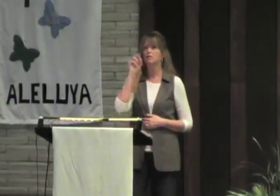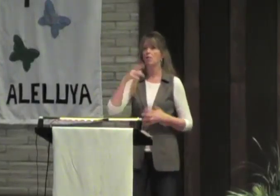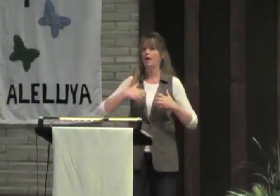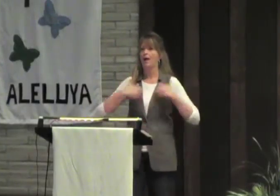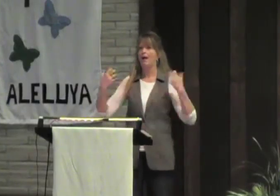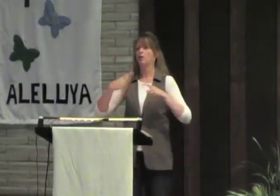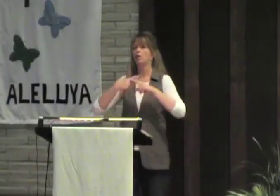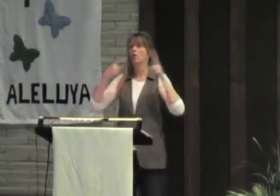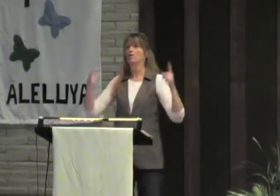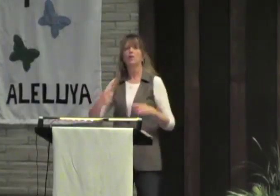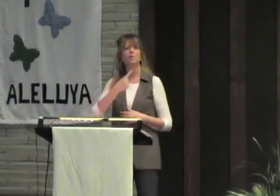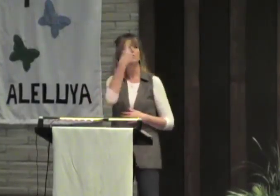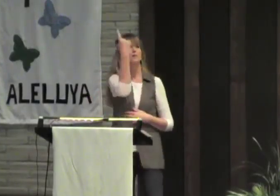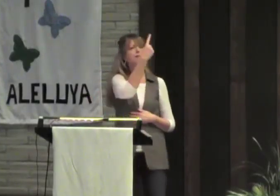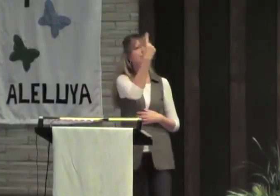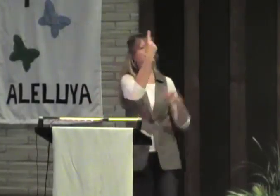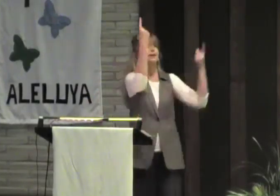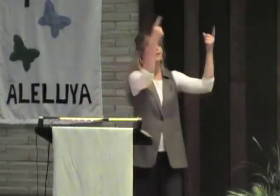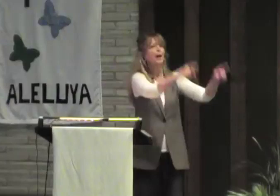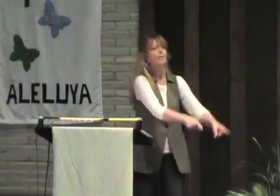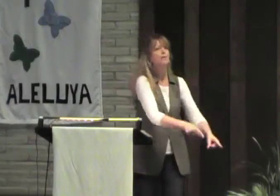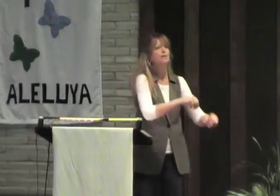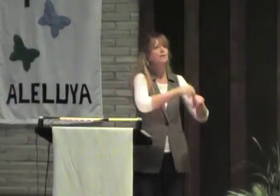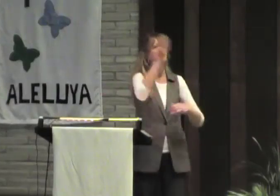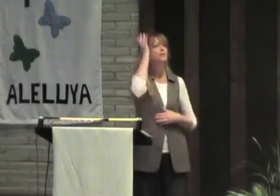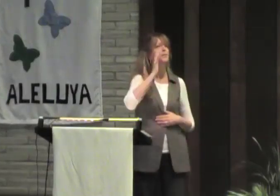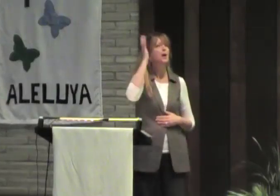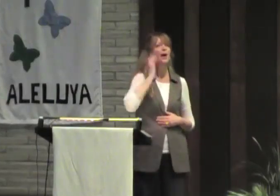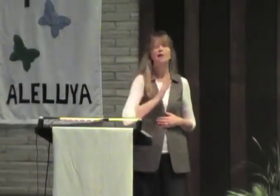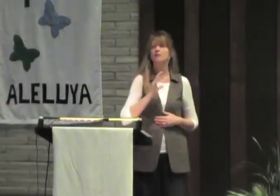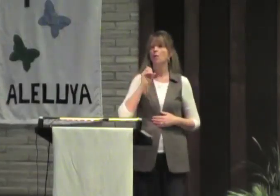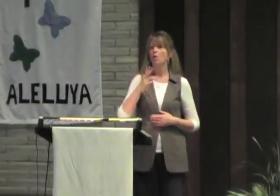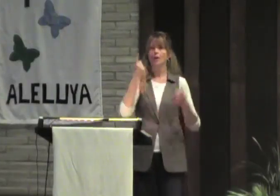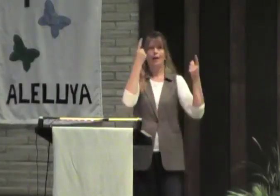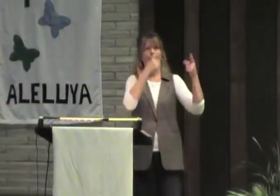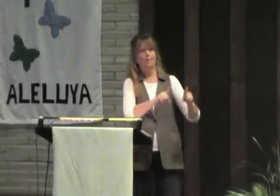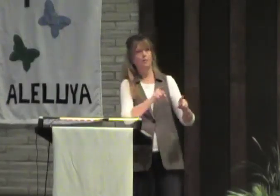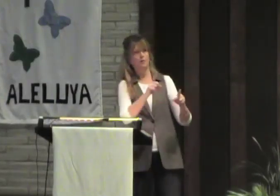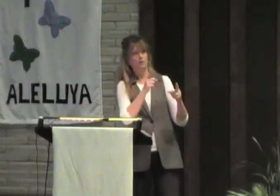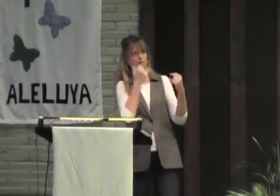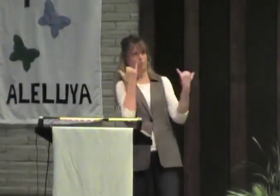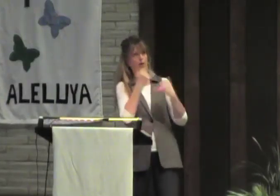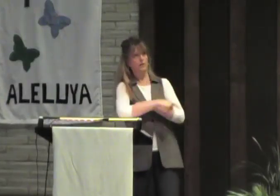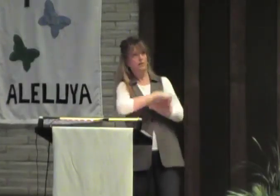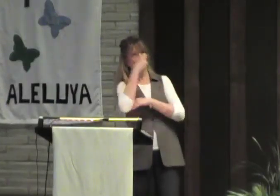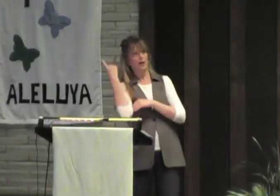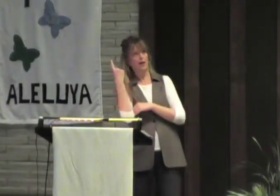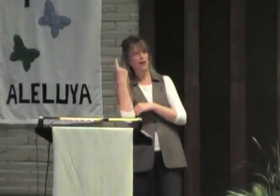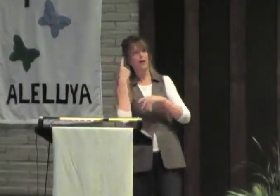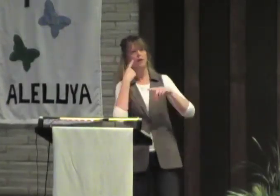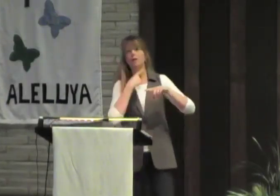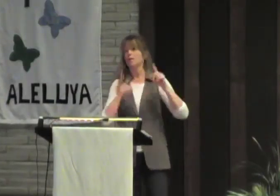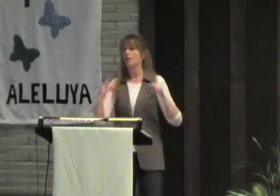We get jealous and we get angry from something that happens in our past or something that happened